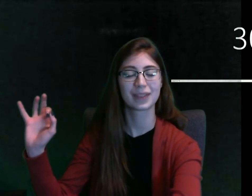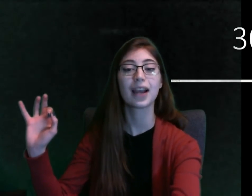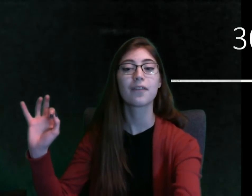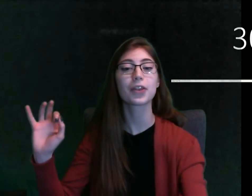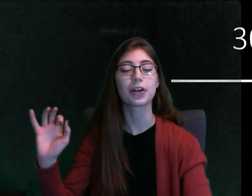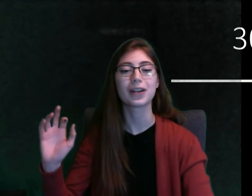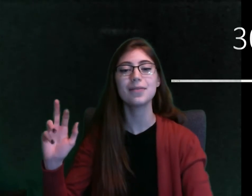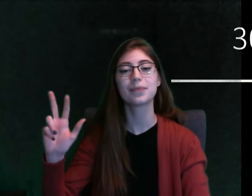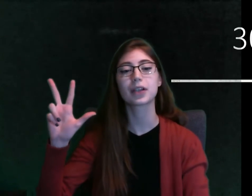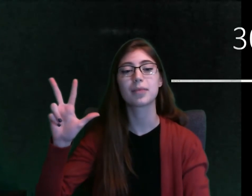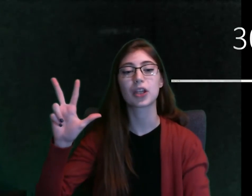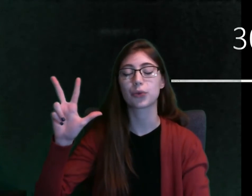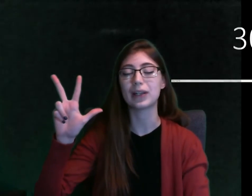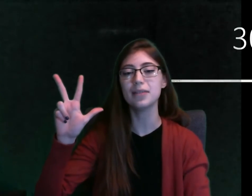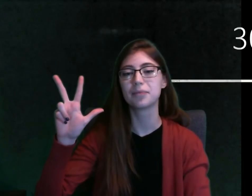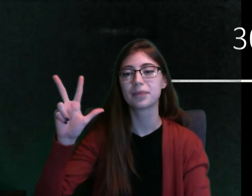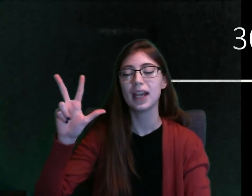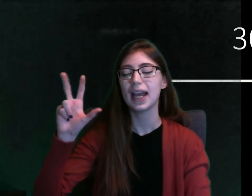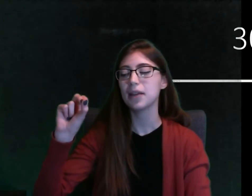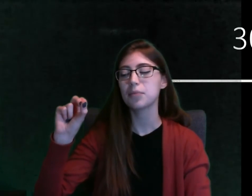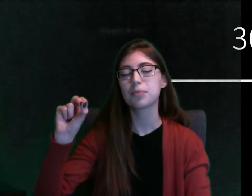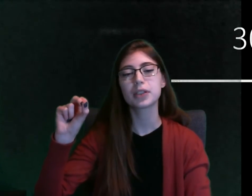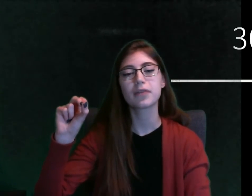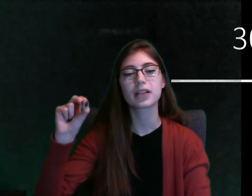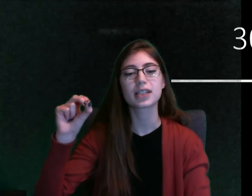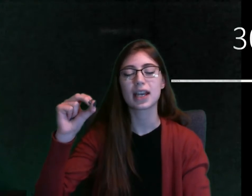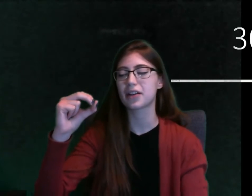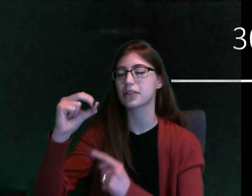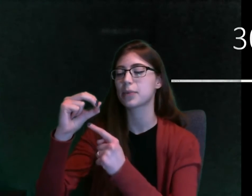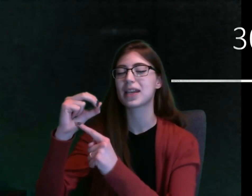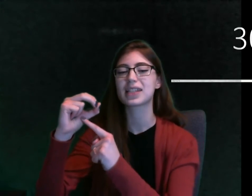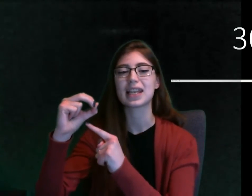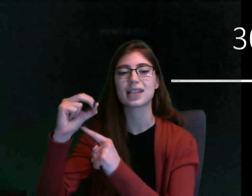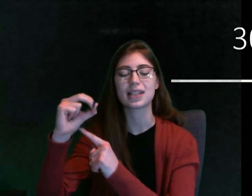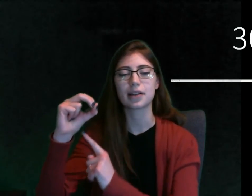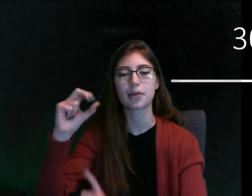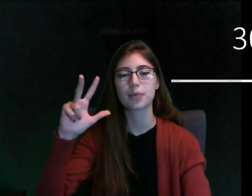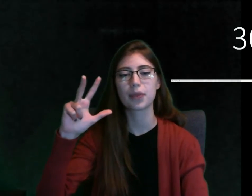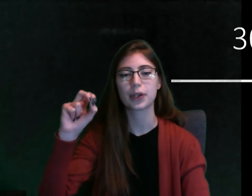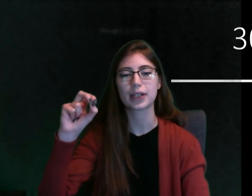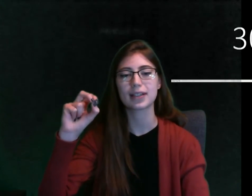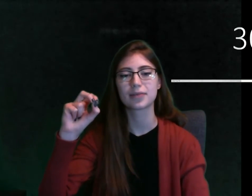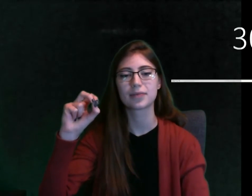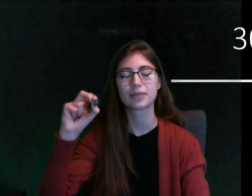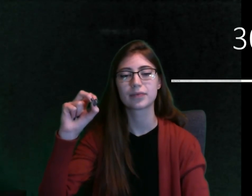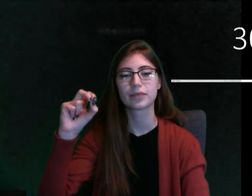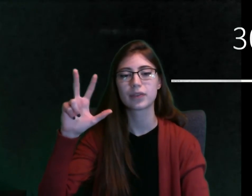For 30, you're going to make a 3 and put your fingers together so it makes a 0, 30,